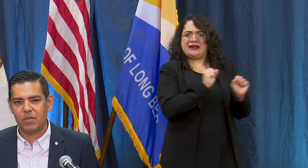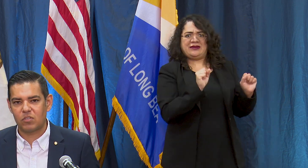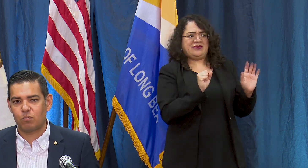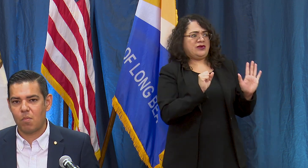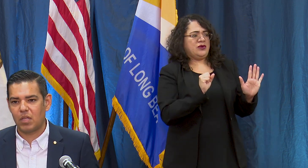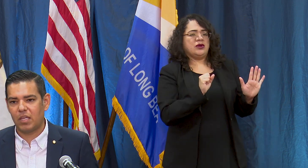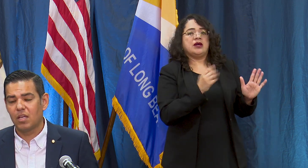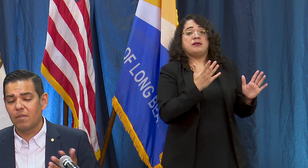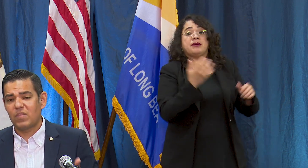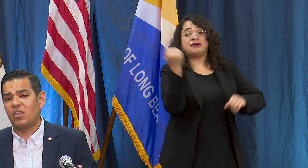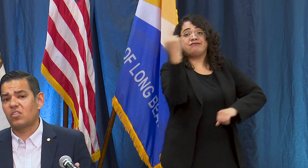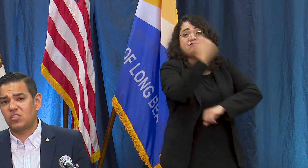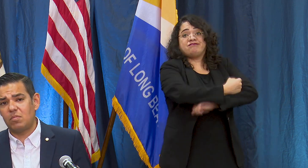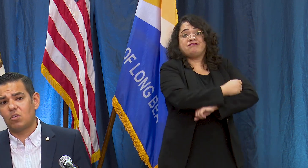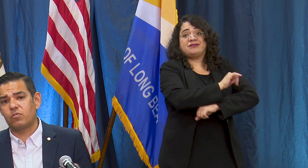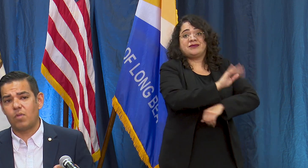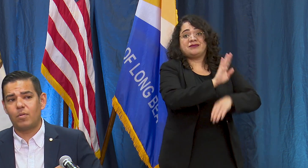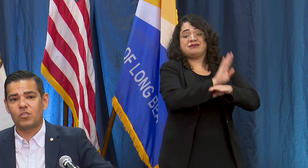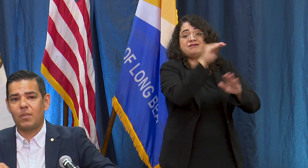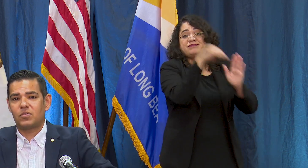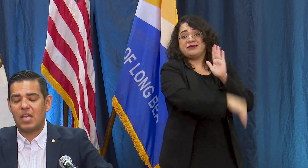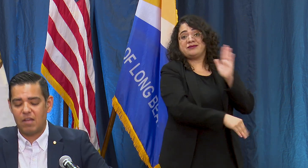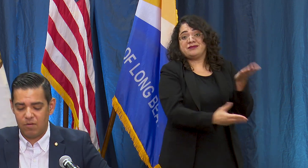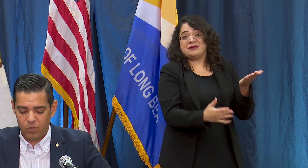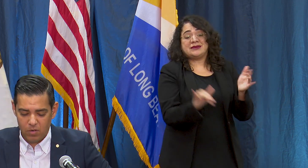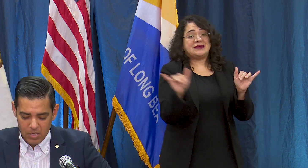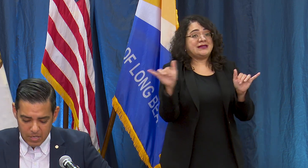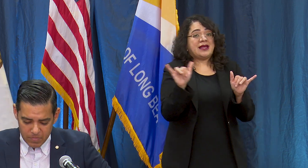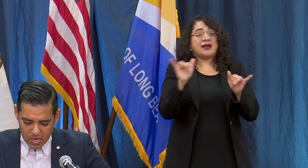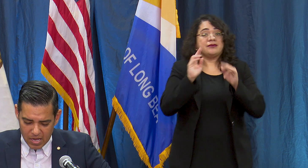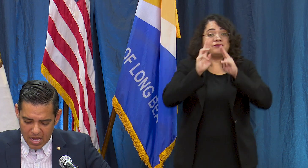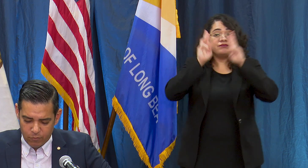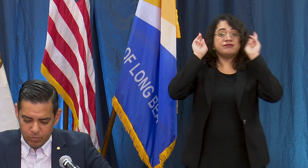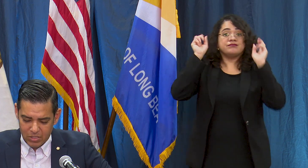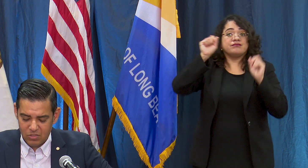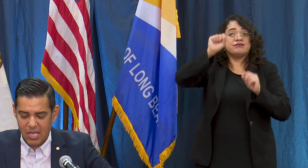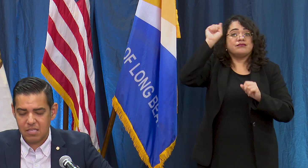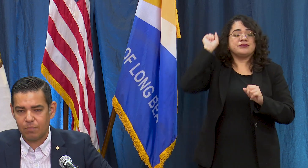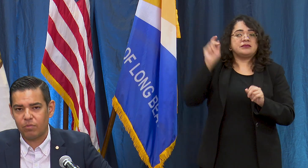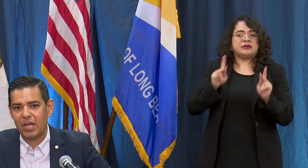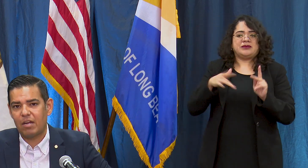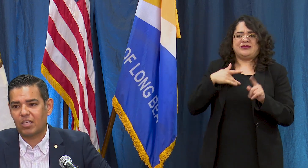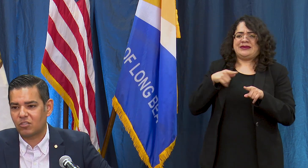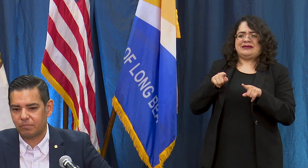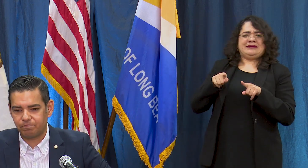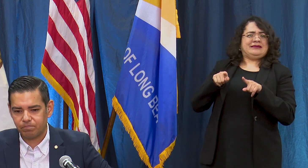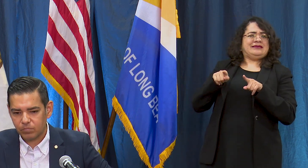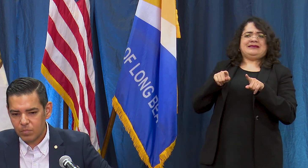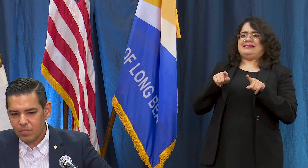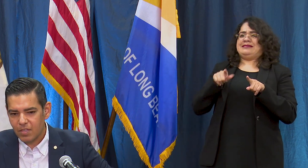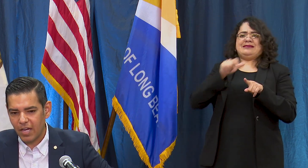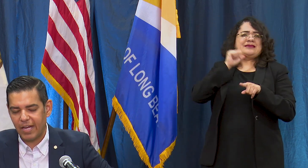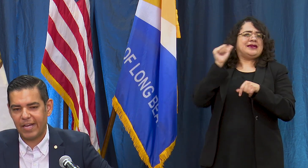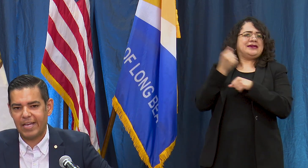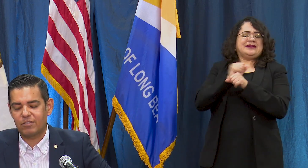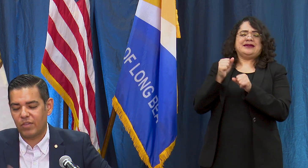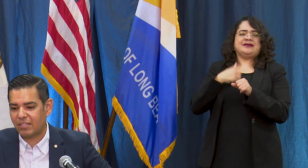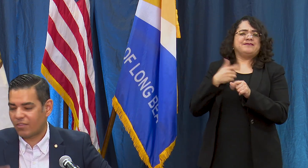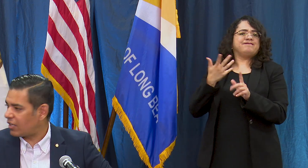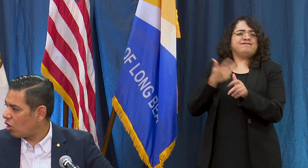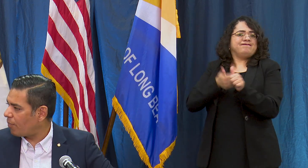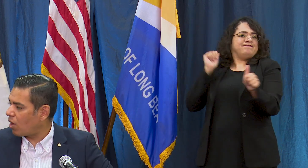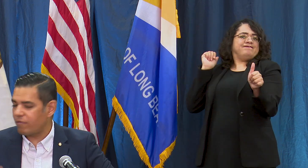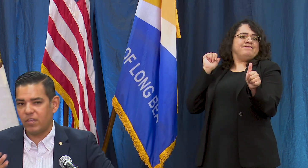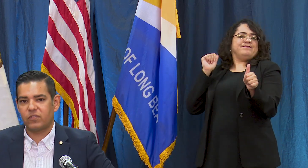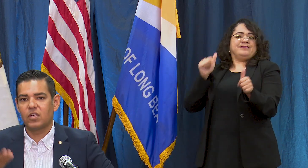losing that business permanently. And I think the same goes for barbershops and for places that provide haircuts. And so